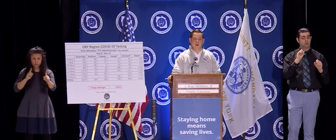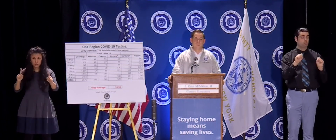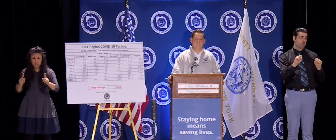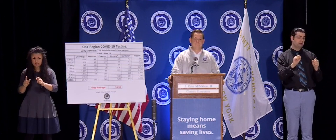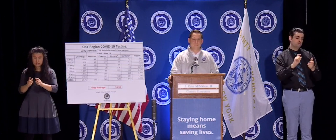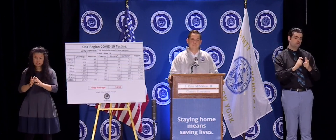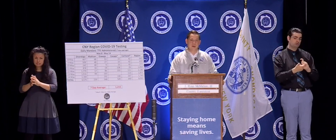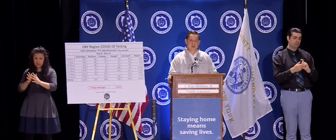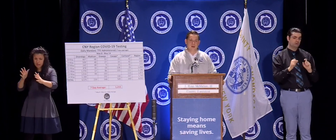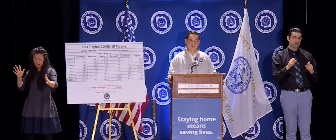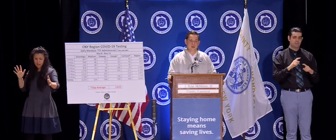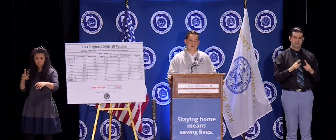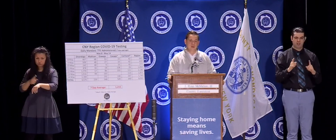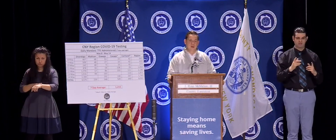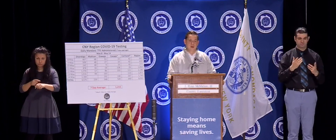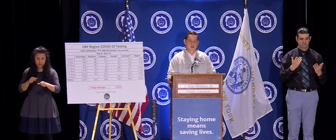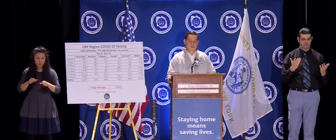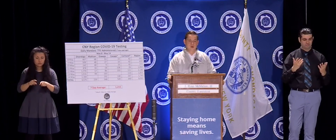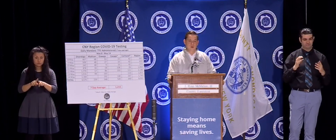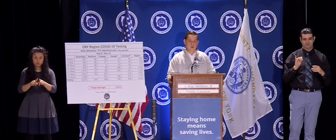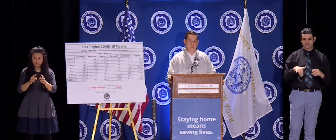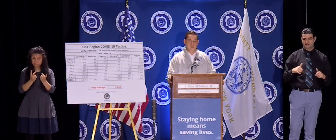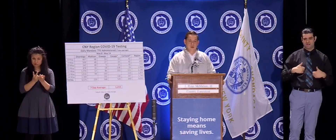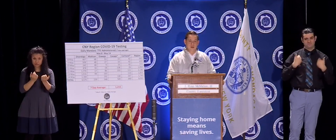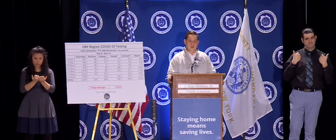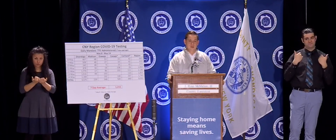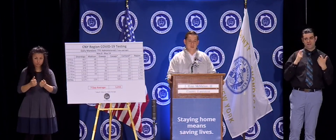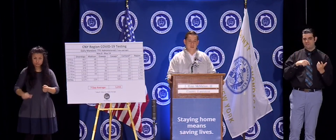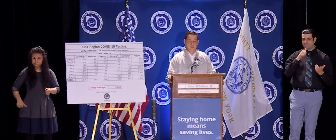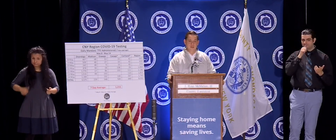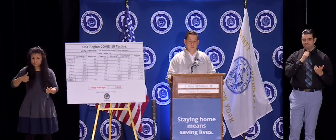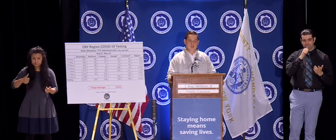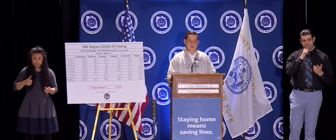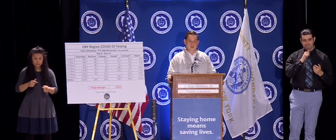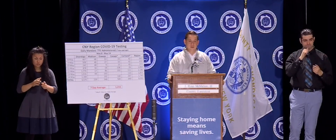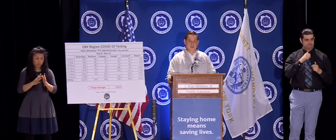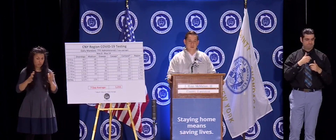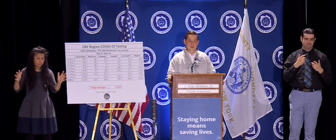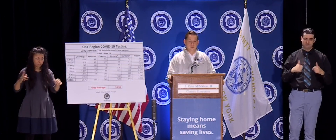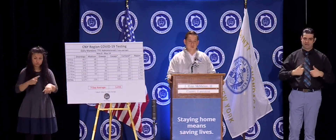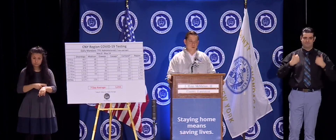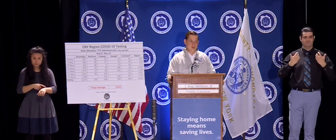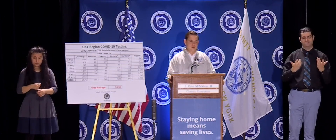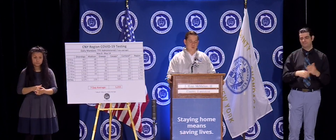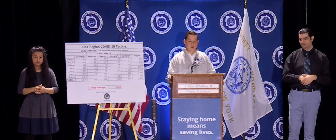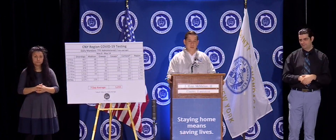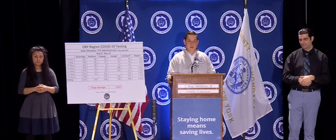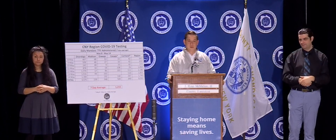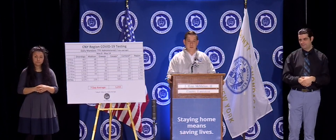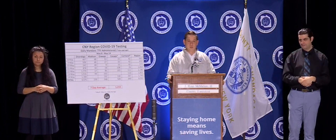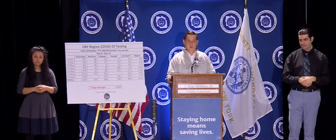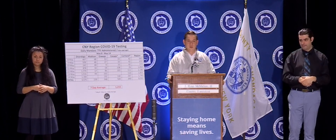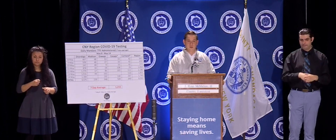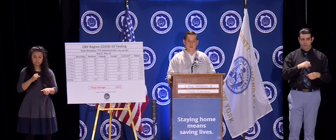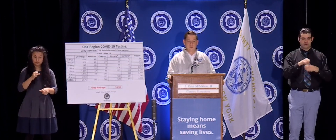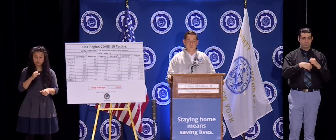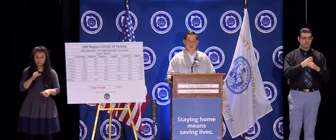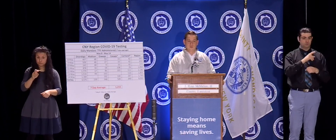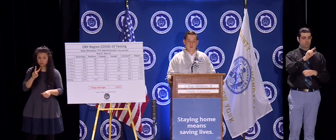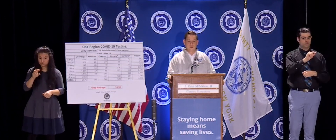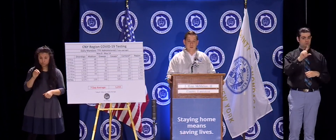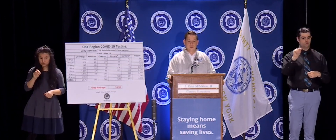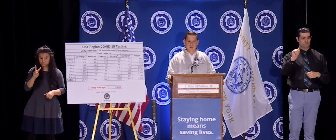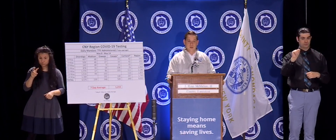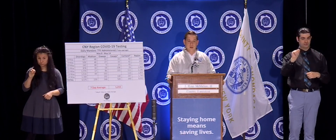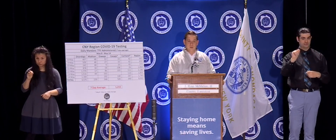like for a while. And so the year of 2020 is going to be a year